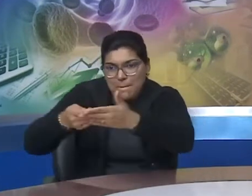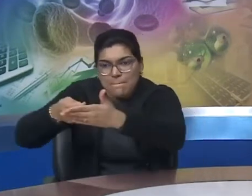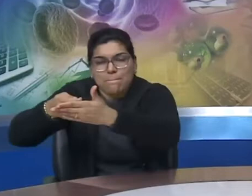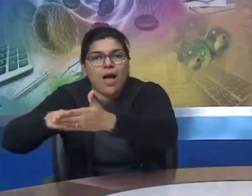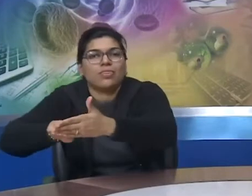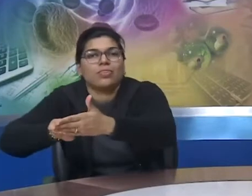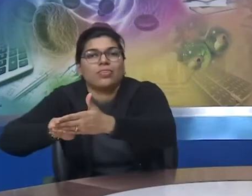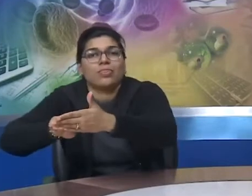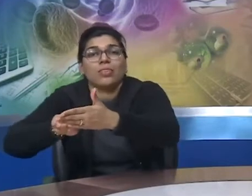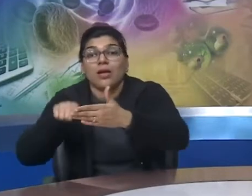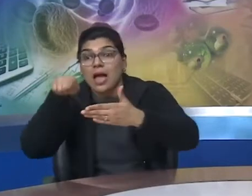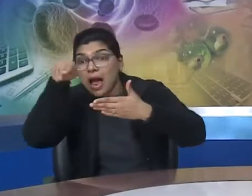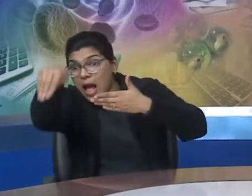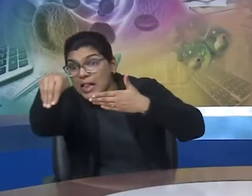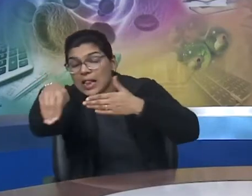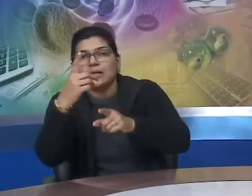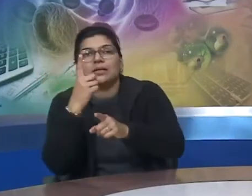stretched myself